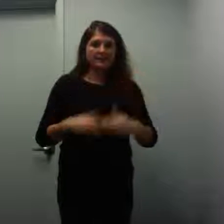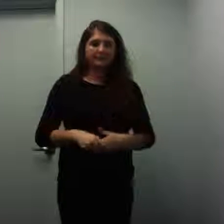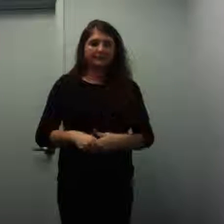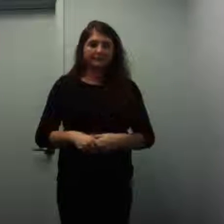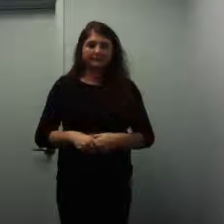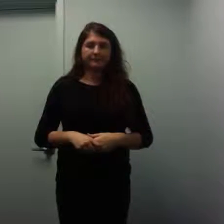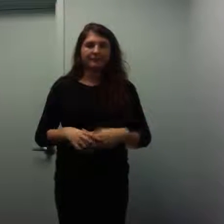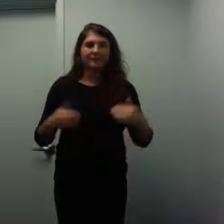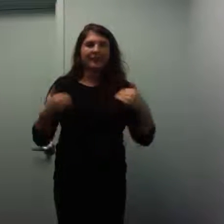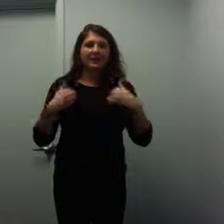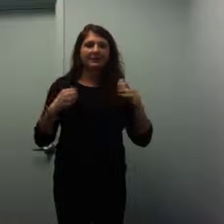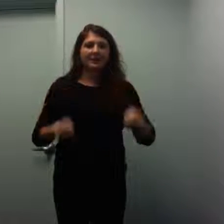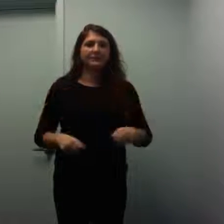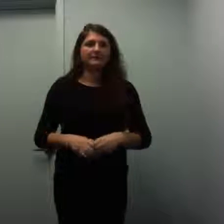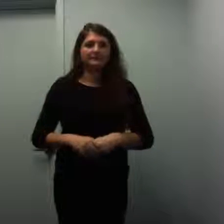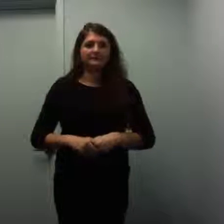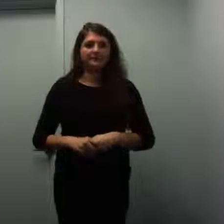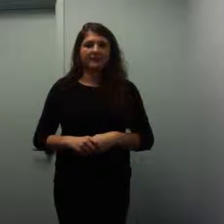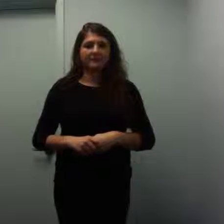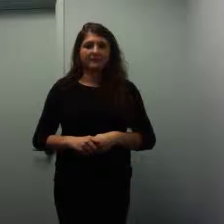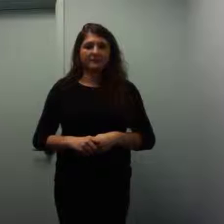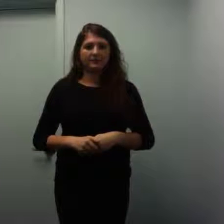a psychrometer. Now, this is